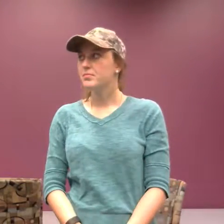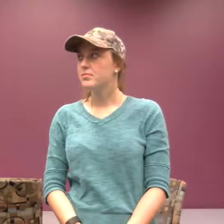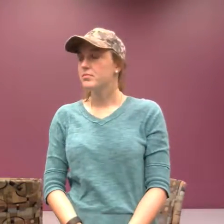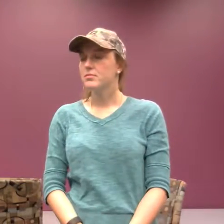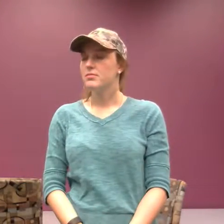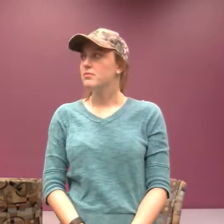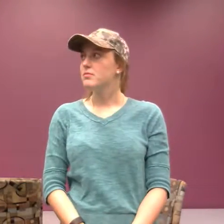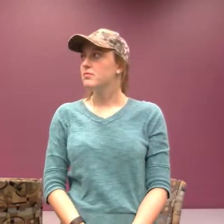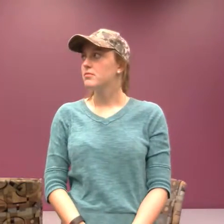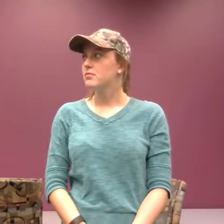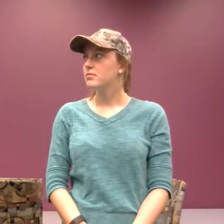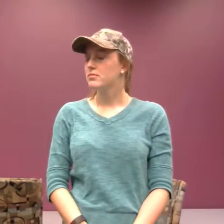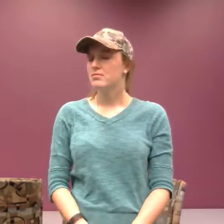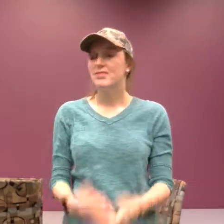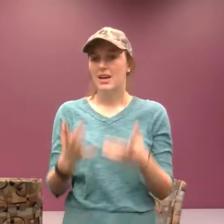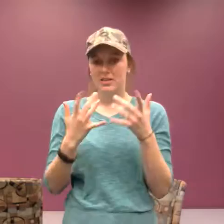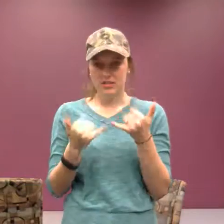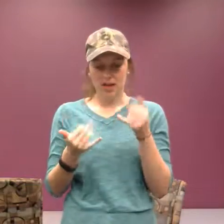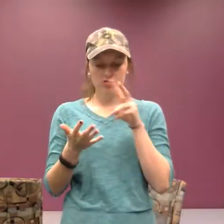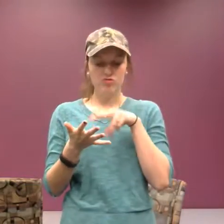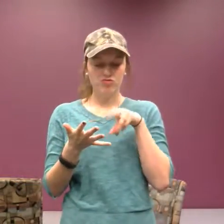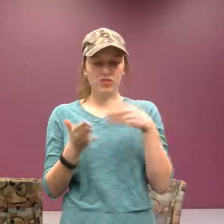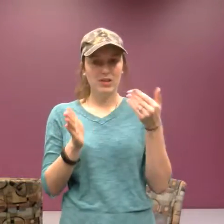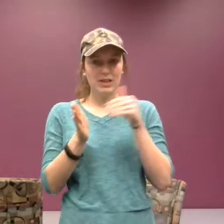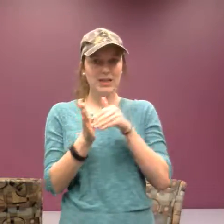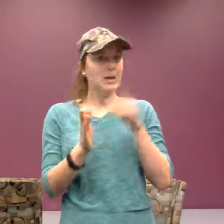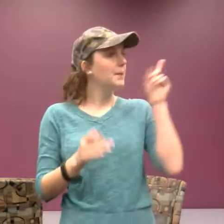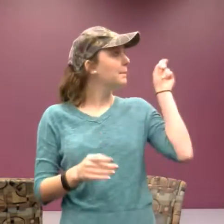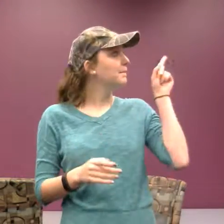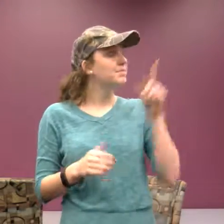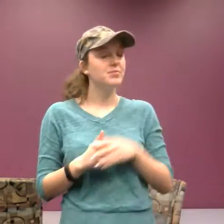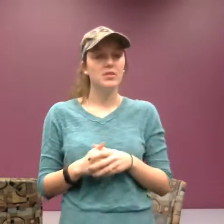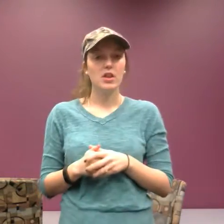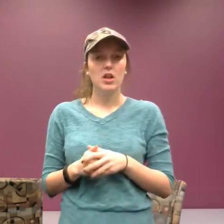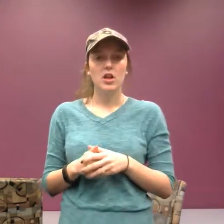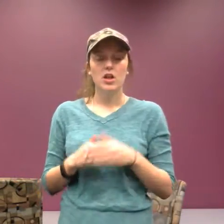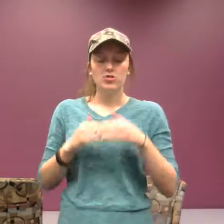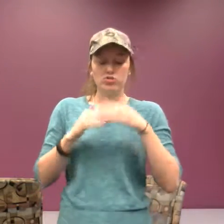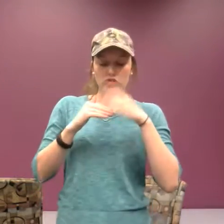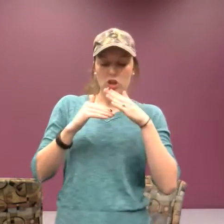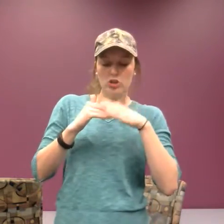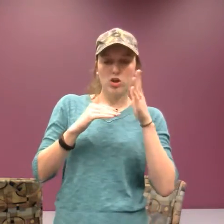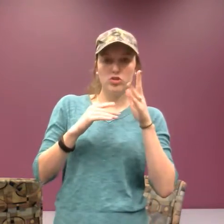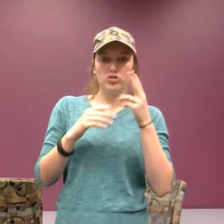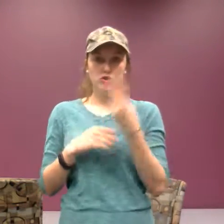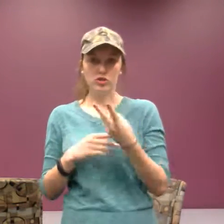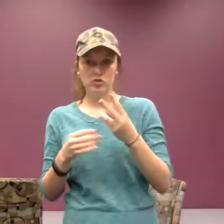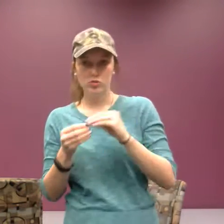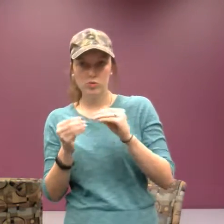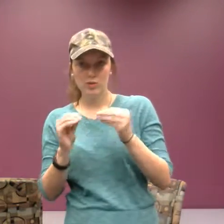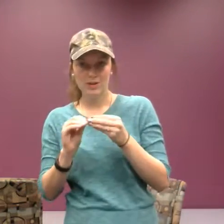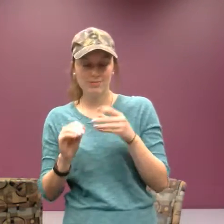So now let's read the sentence. The larger of two numbers is twice